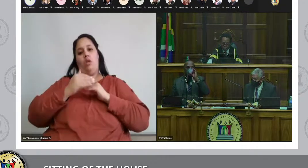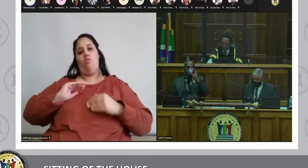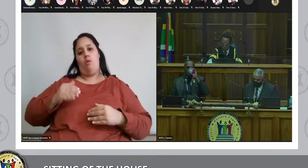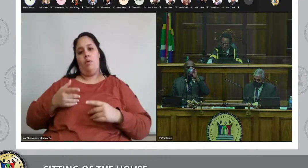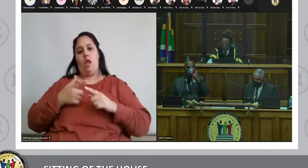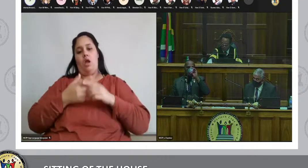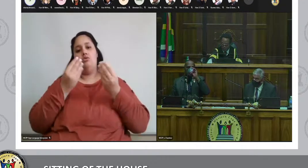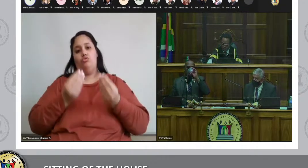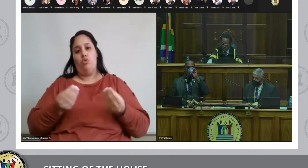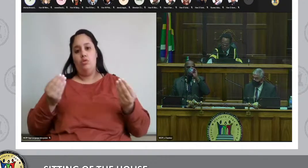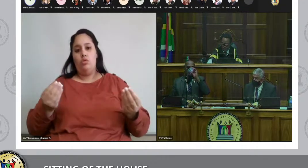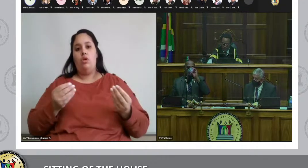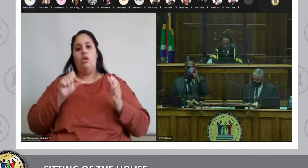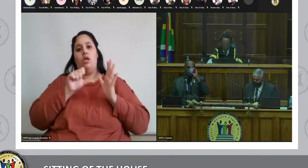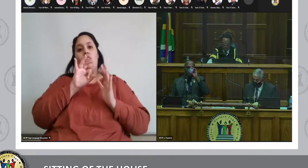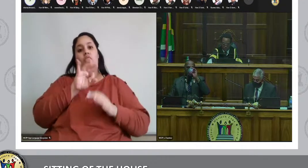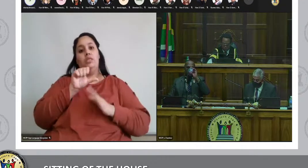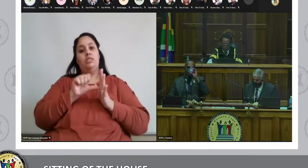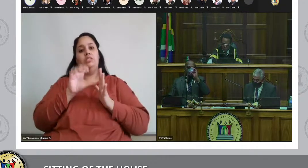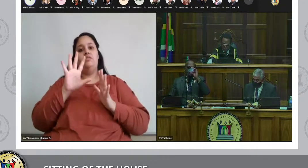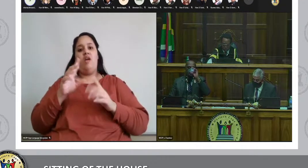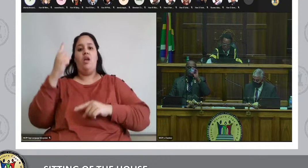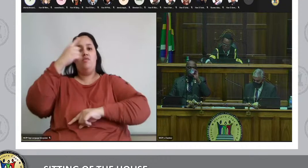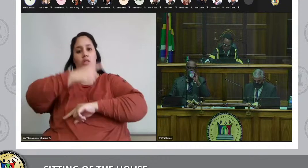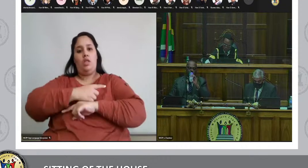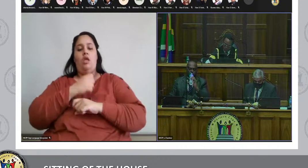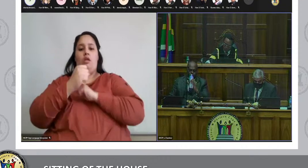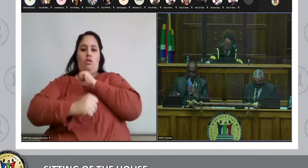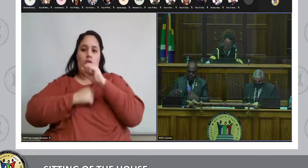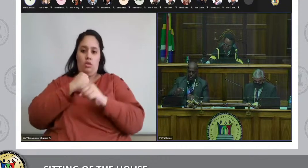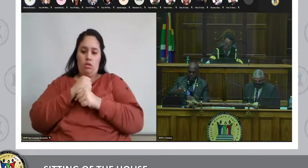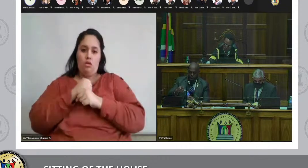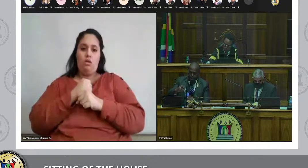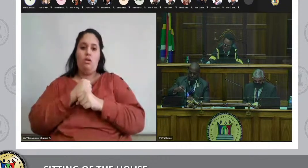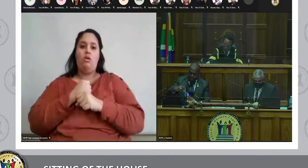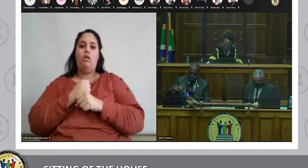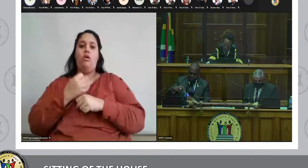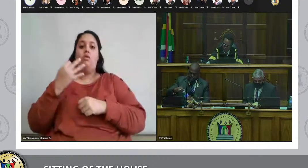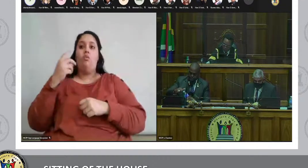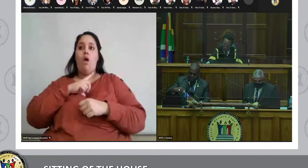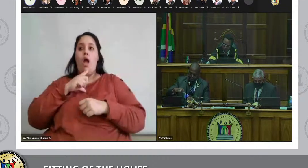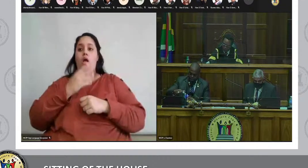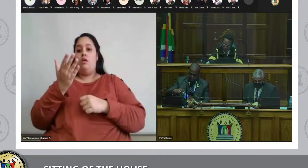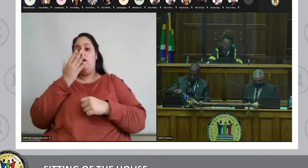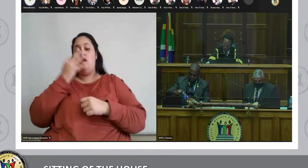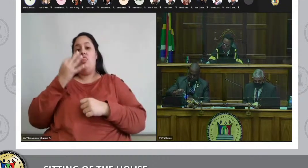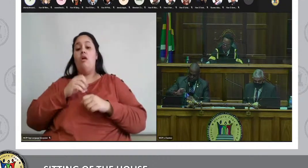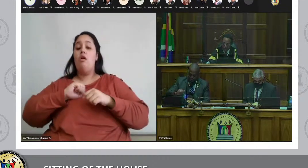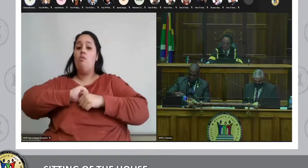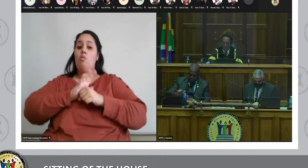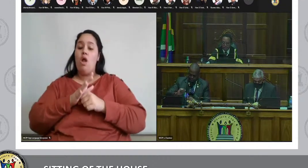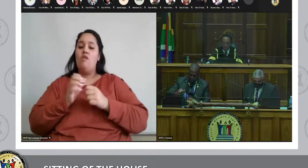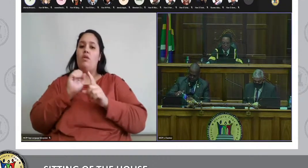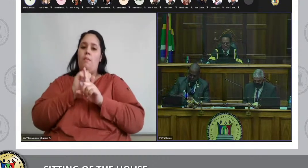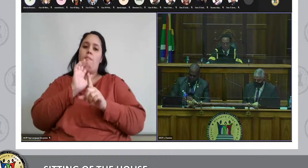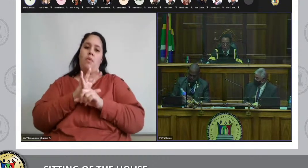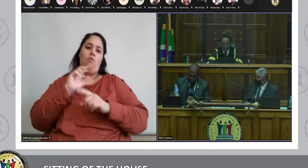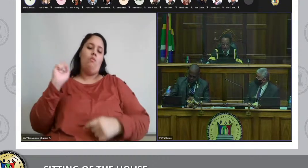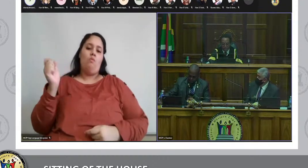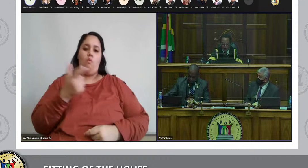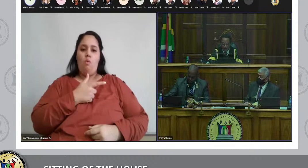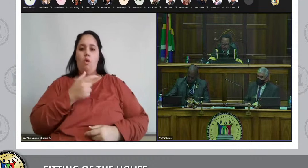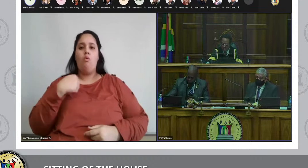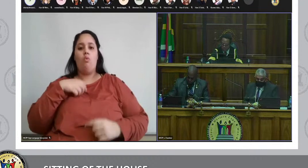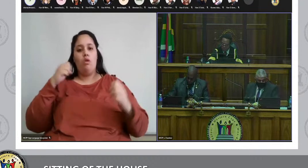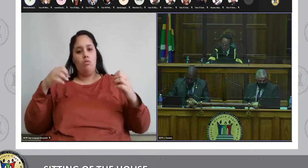children 365 days of the year as the third wave affects us all. Let's unite in the